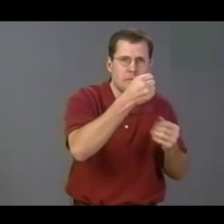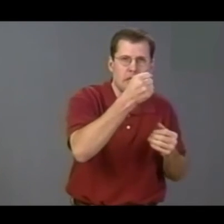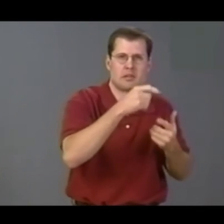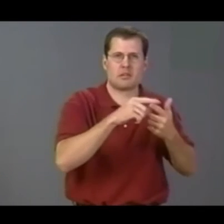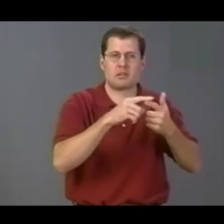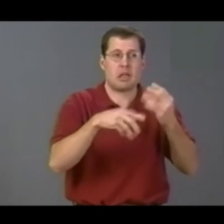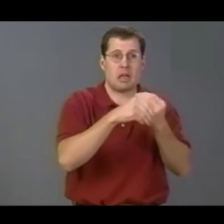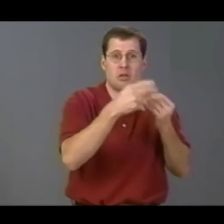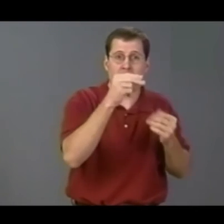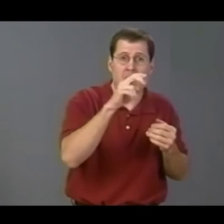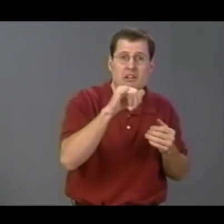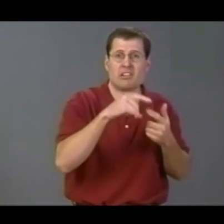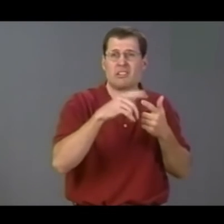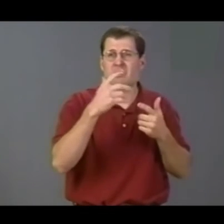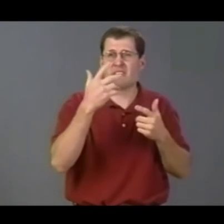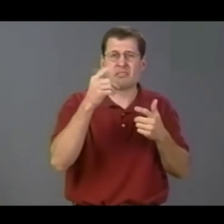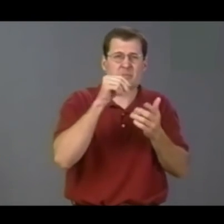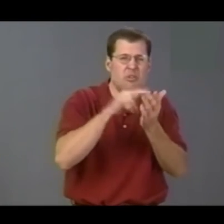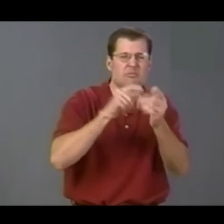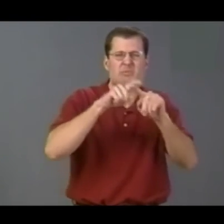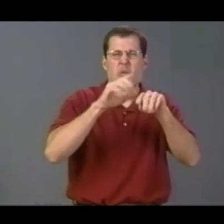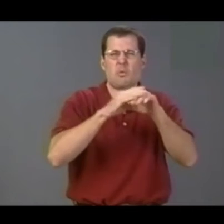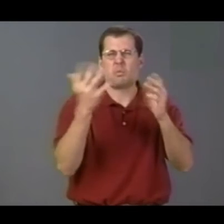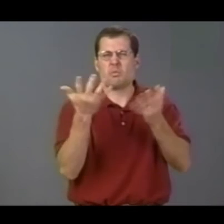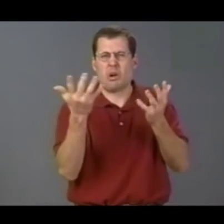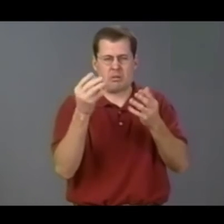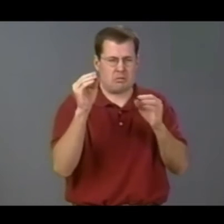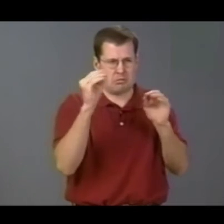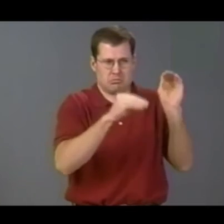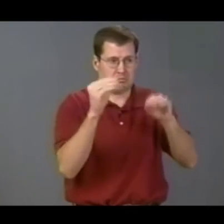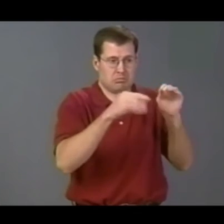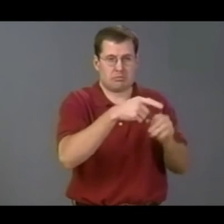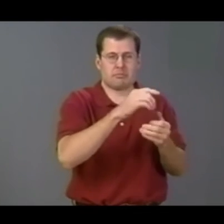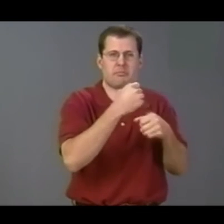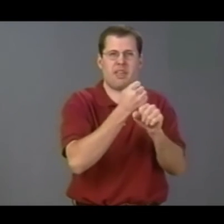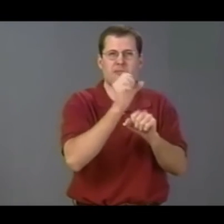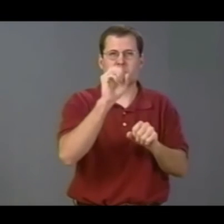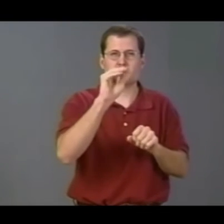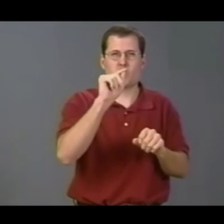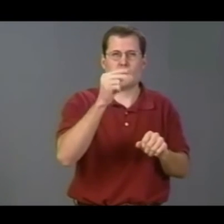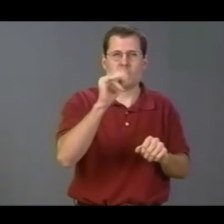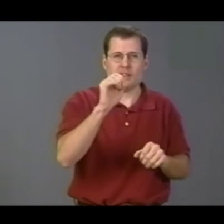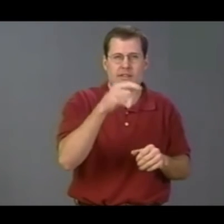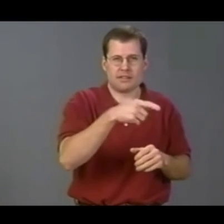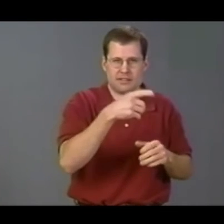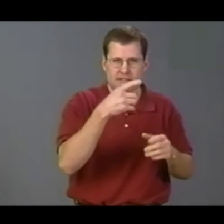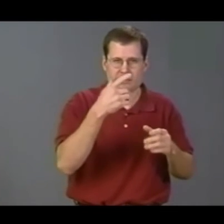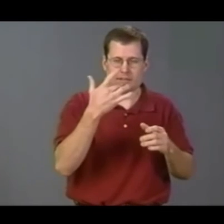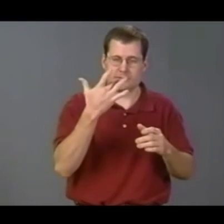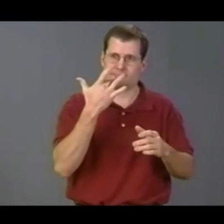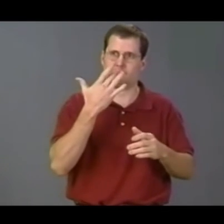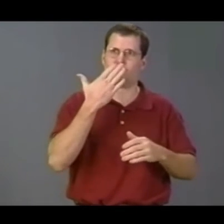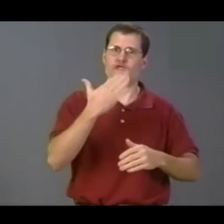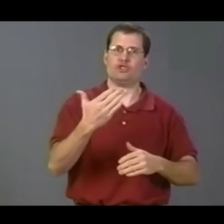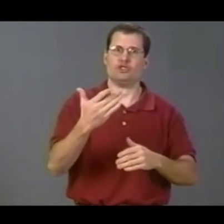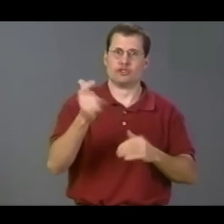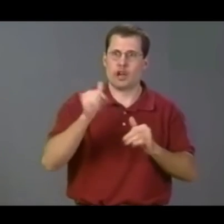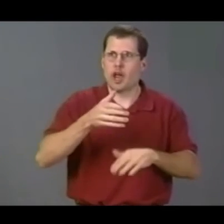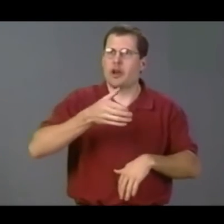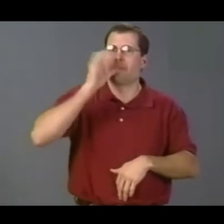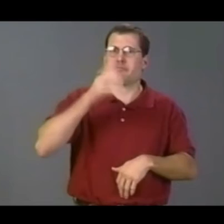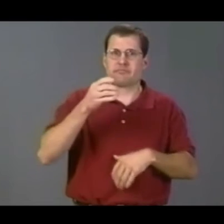You can take fruits and vegetables and put it in a blender, add milk or juice or whatever you want, put it in there, make a